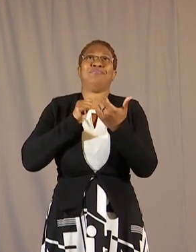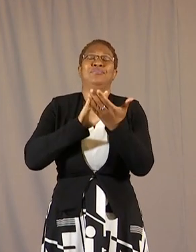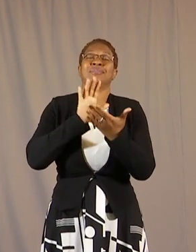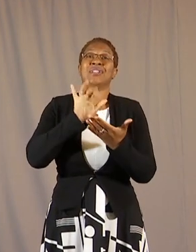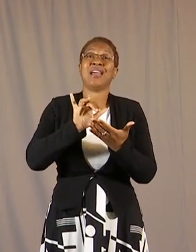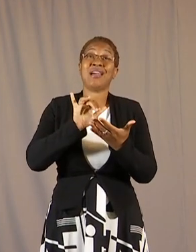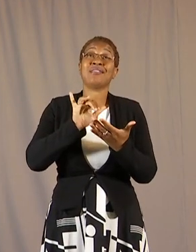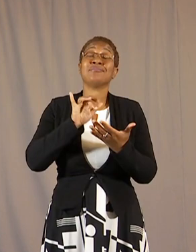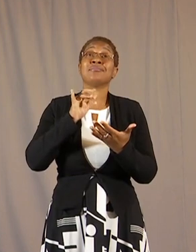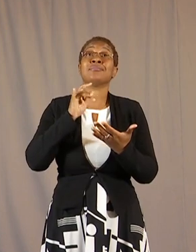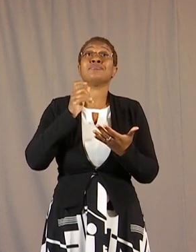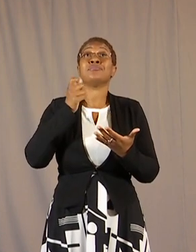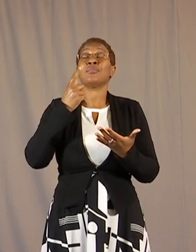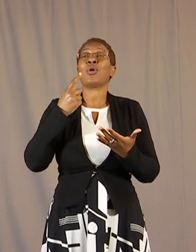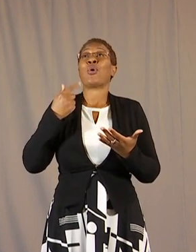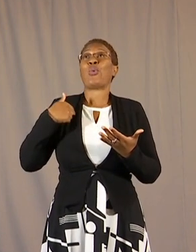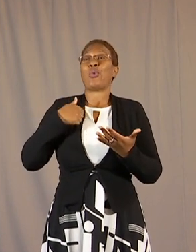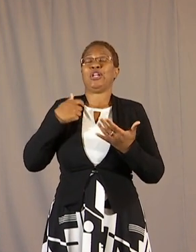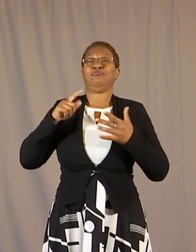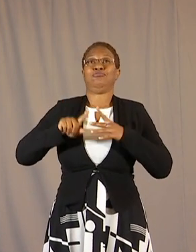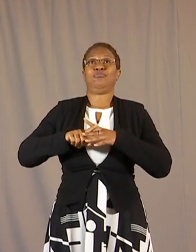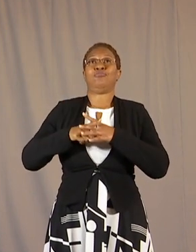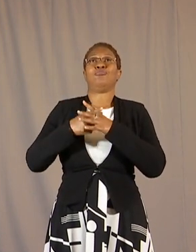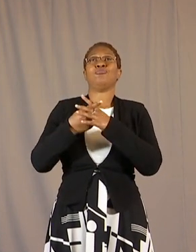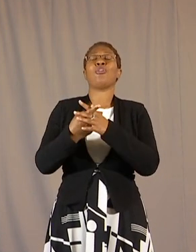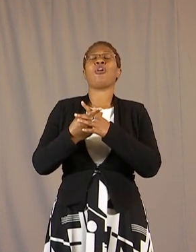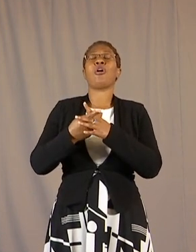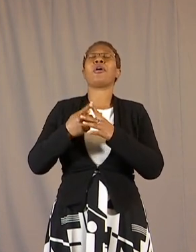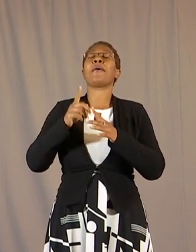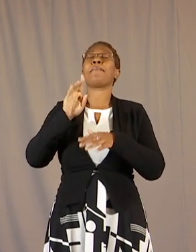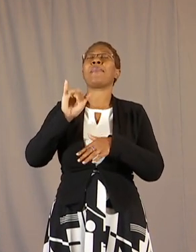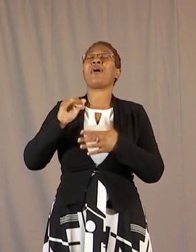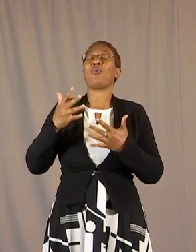the business of trying to keep our community